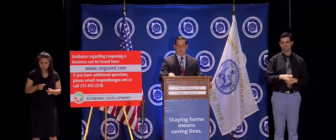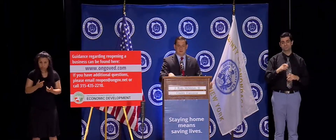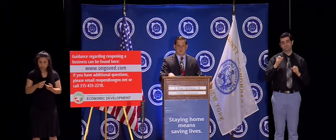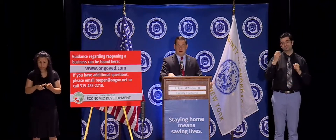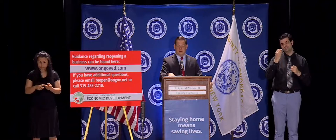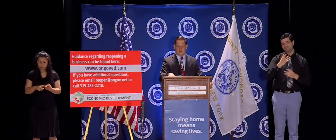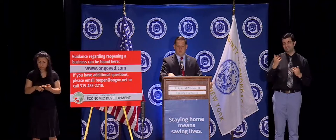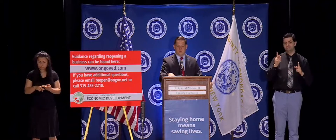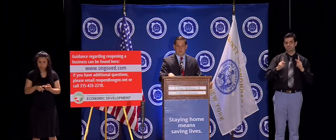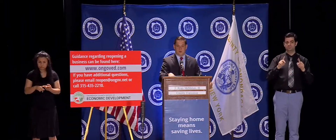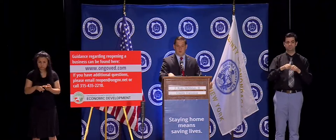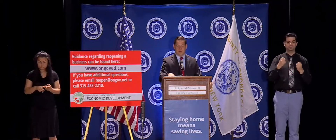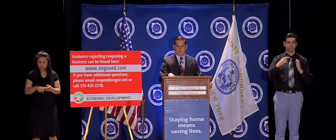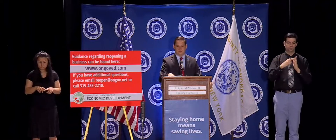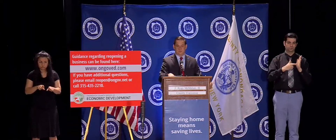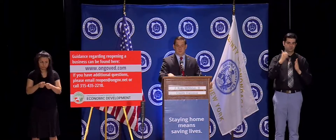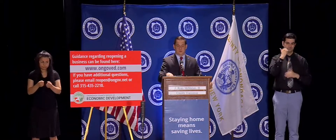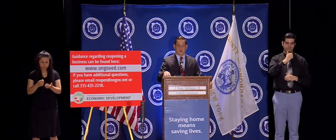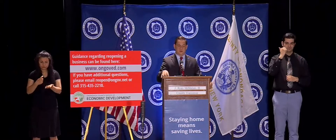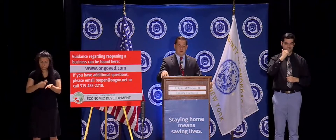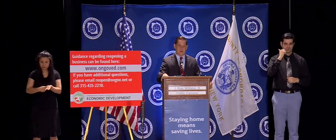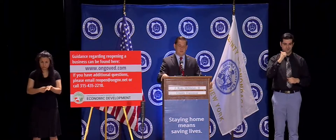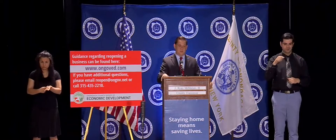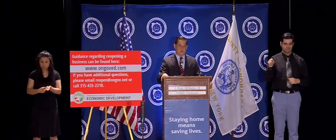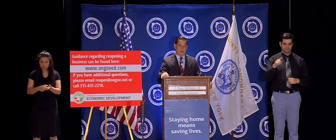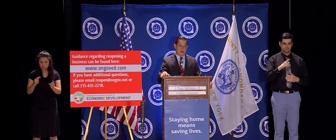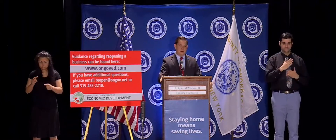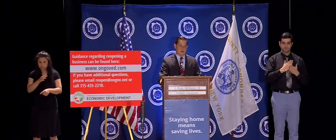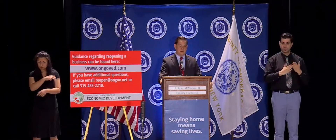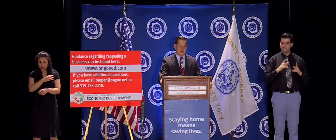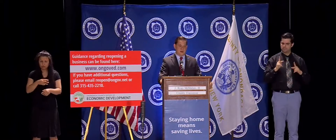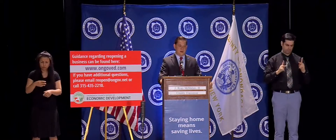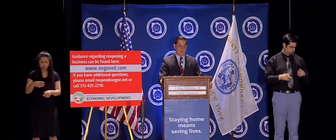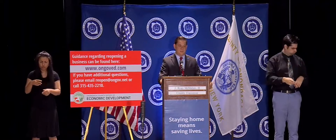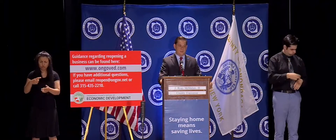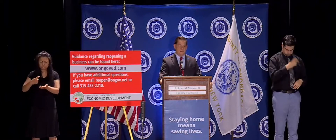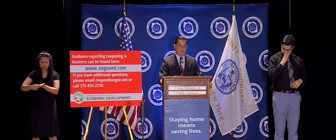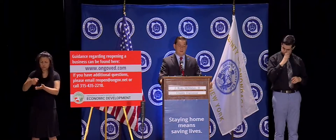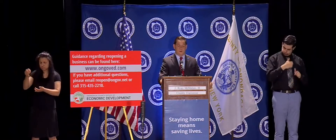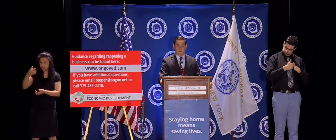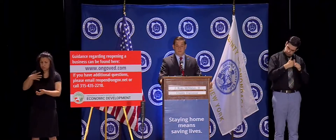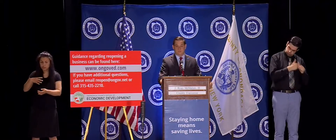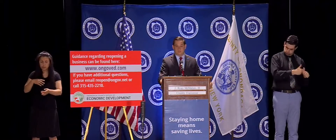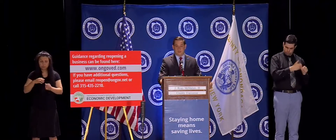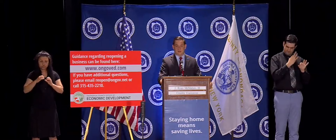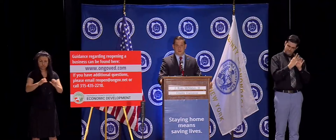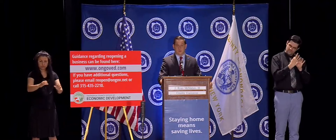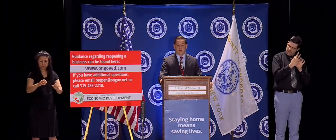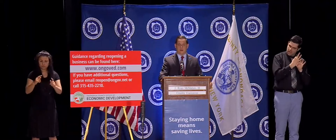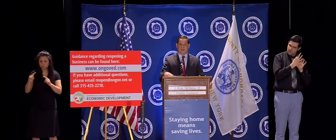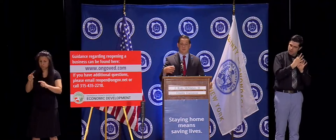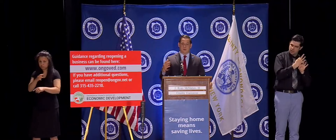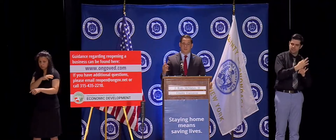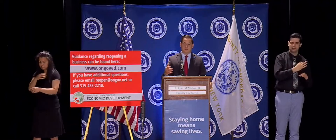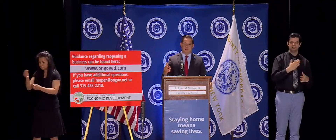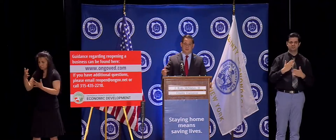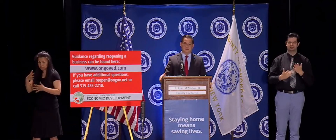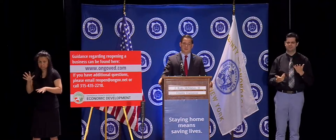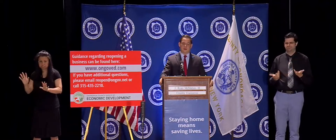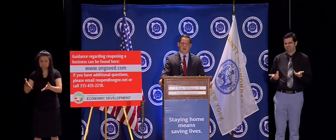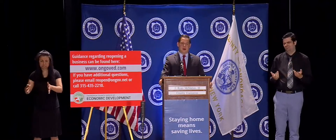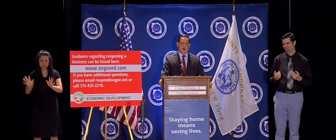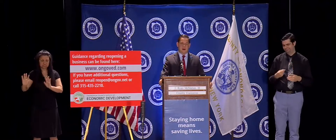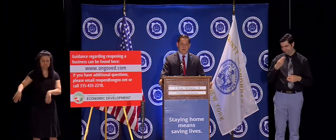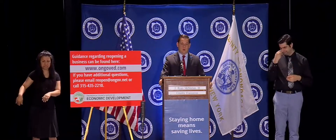that follow the rules very well, and you're going to have people that don't. And so part of that's built into